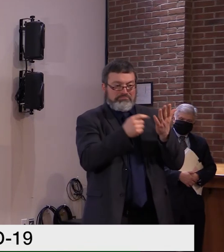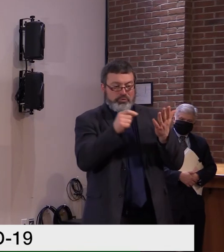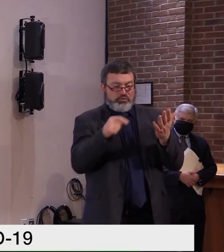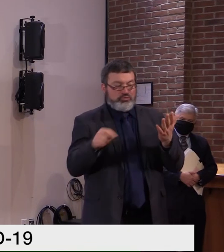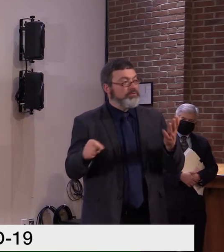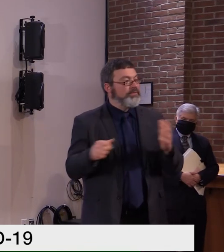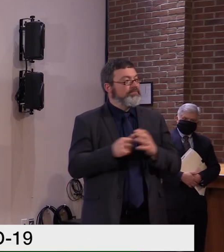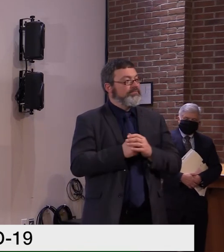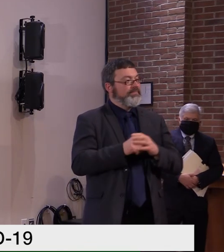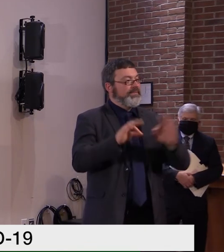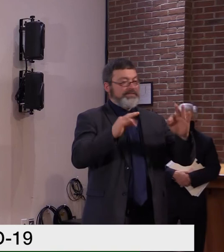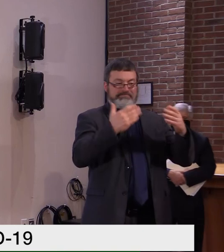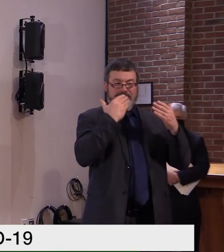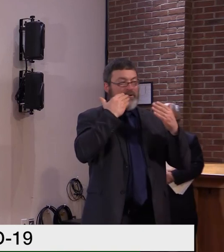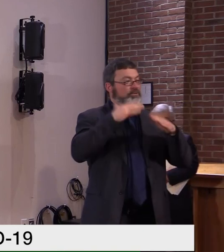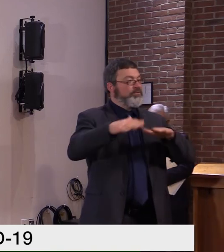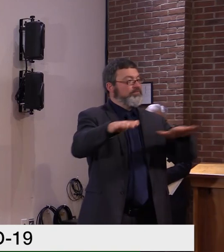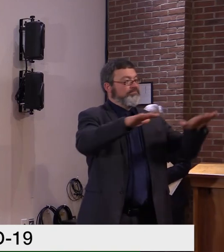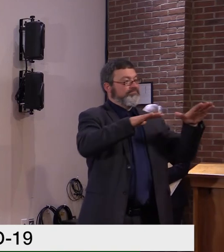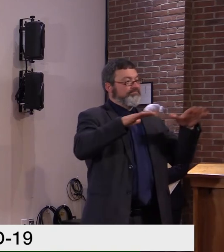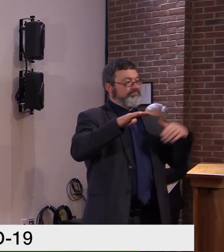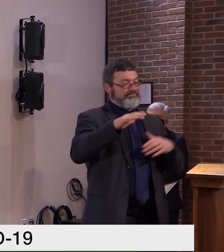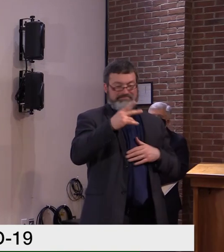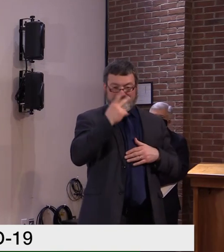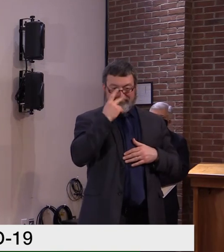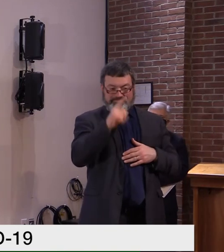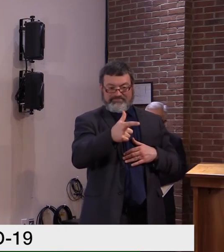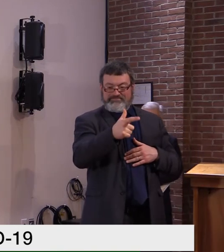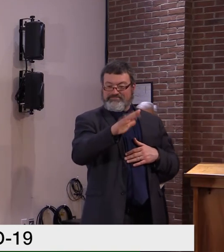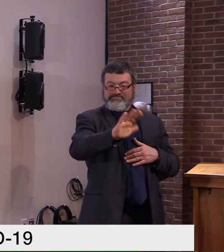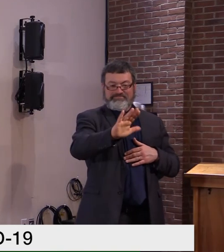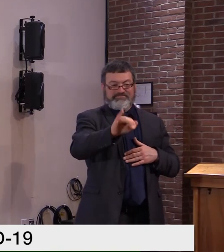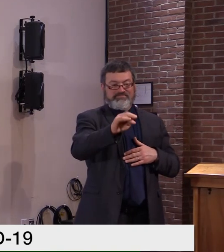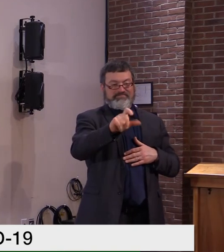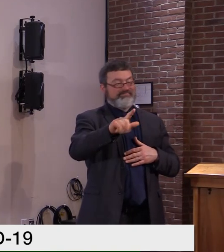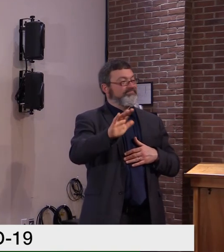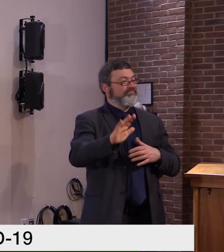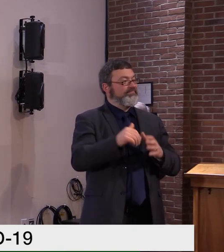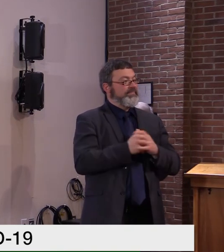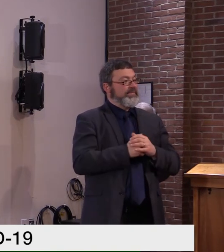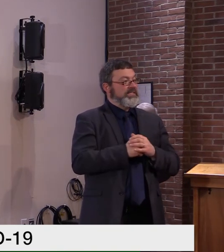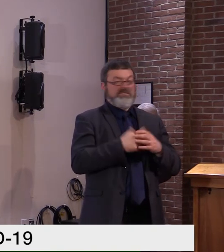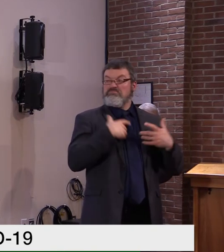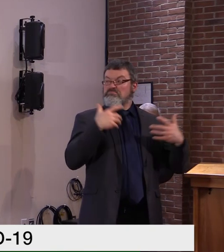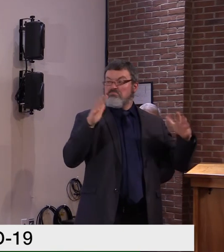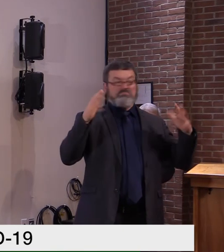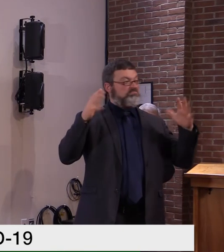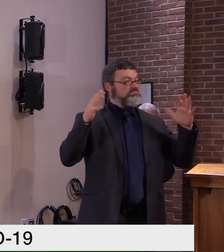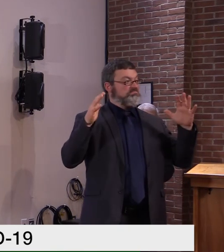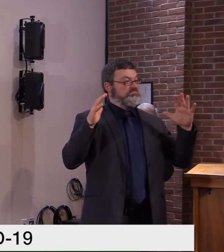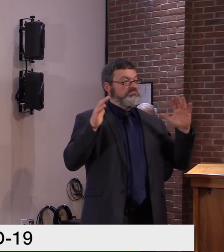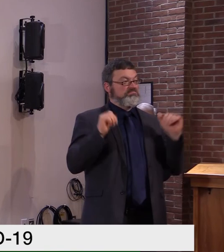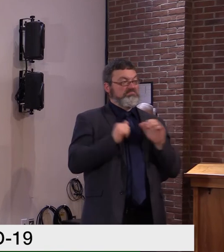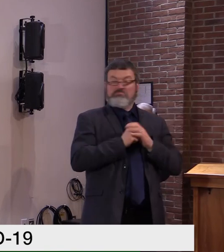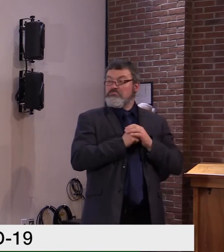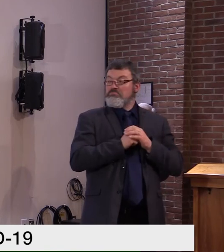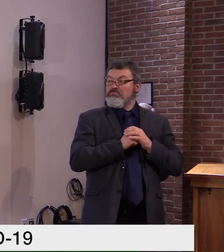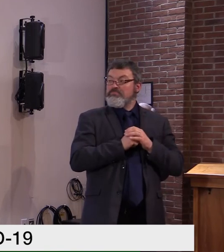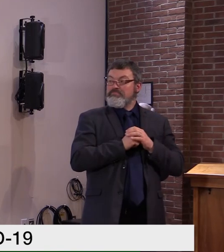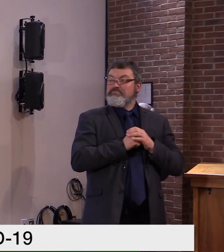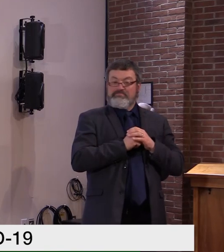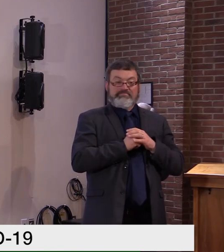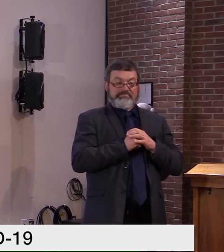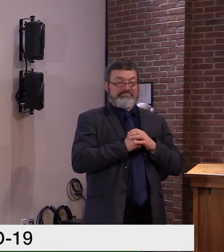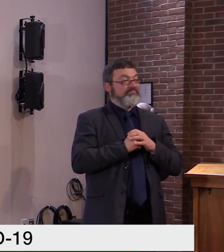thank you very much. Thank you, Joel. Thank you, Joel. I think that's it, and we will put the folks that couldn't get through today at the top of the queue on